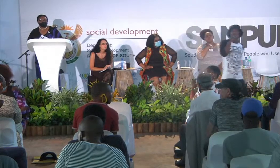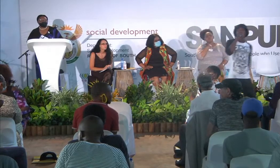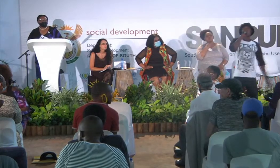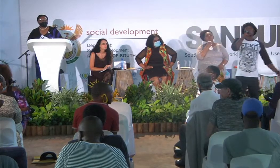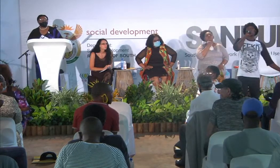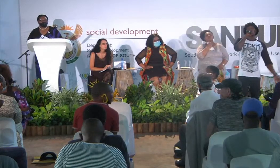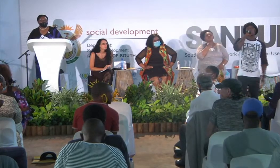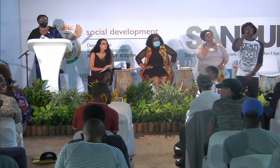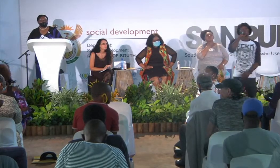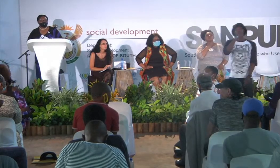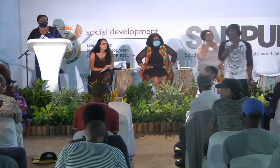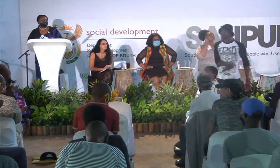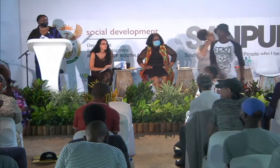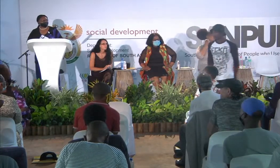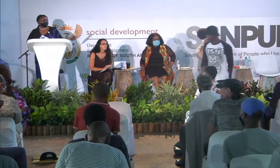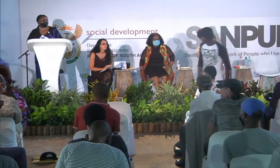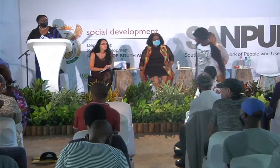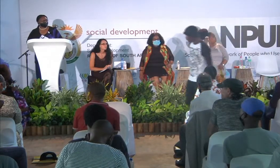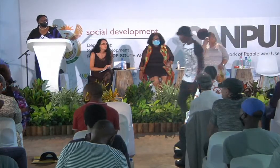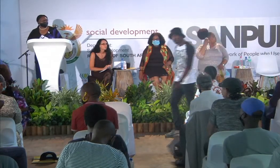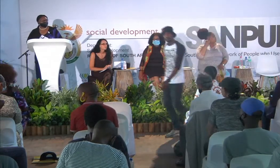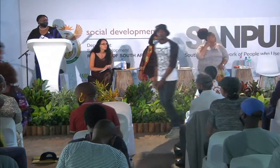Huli.